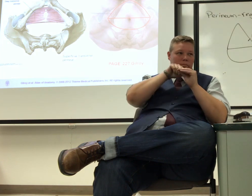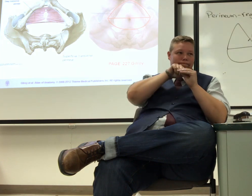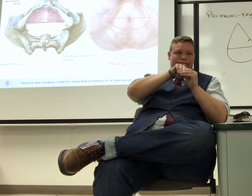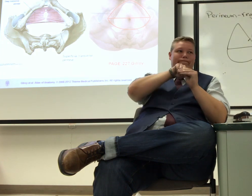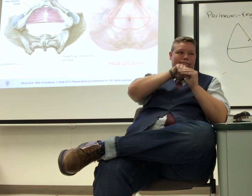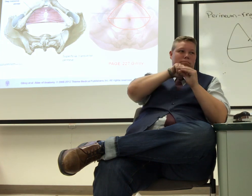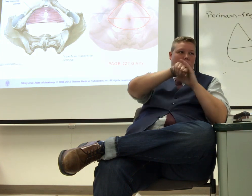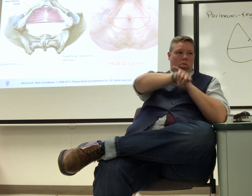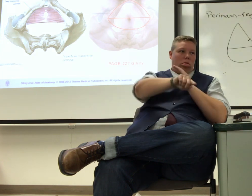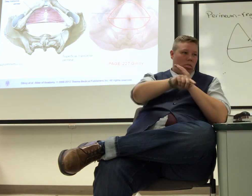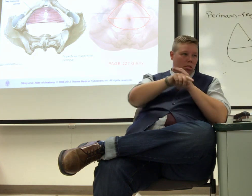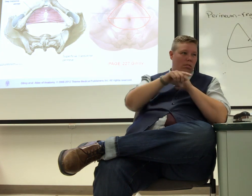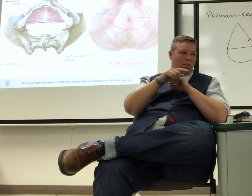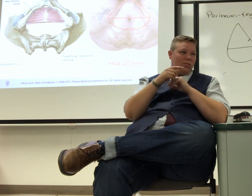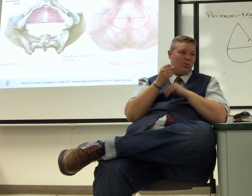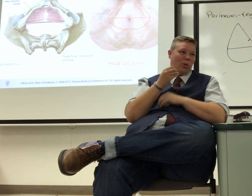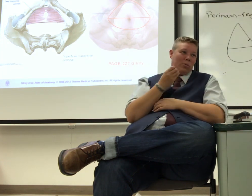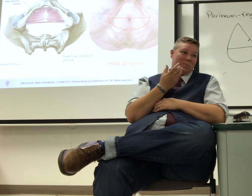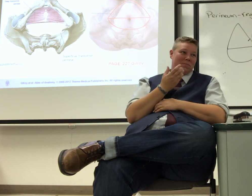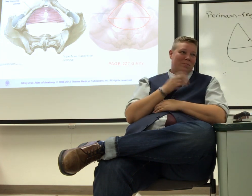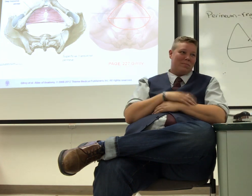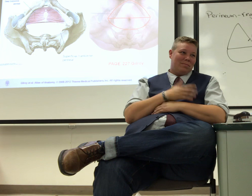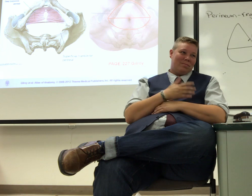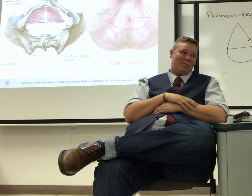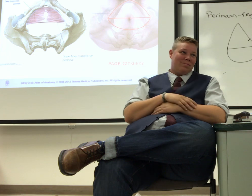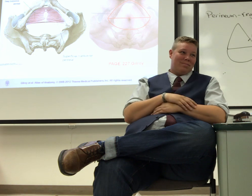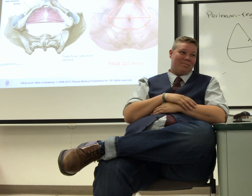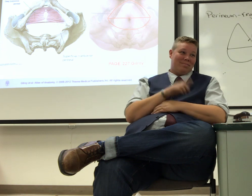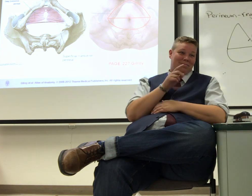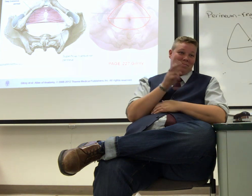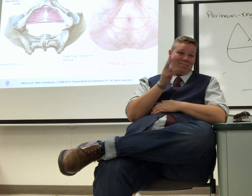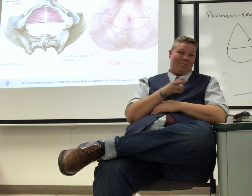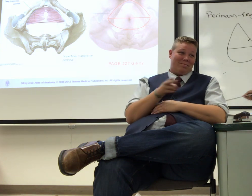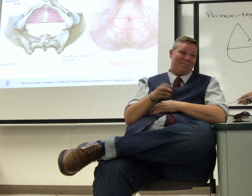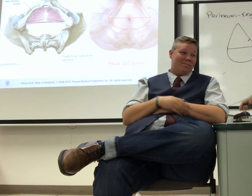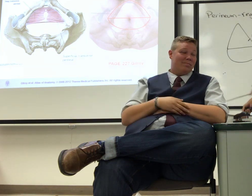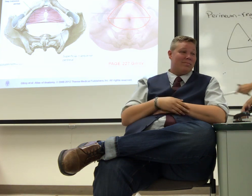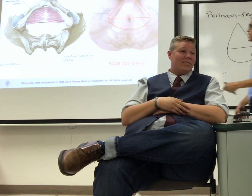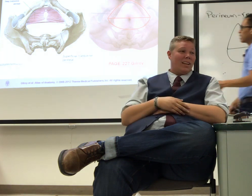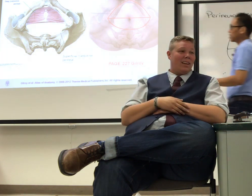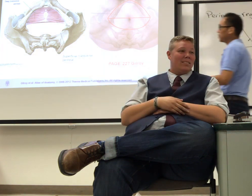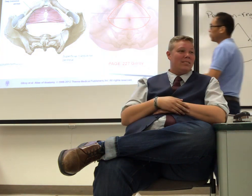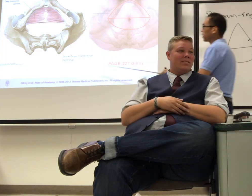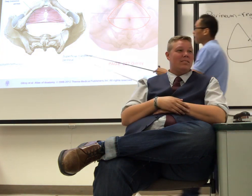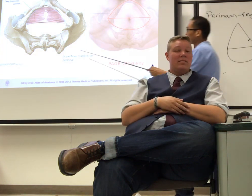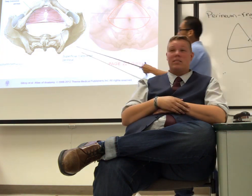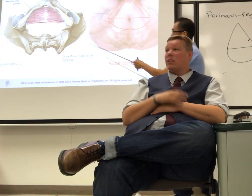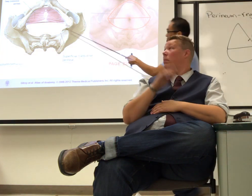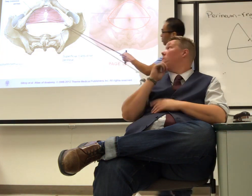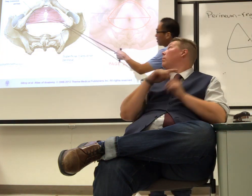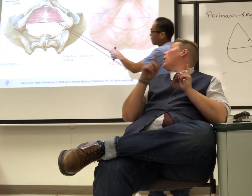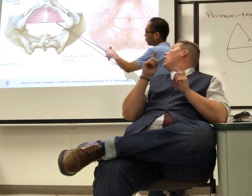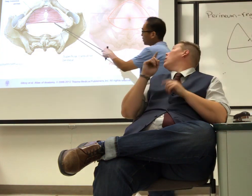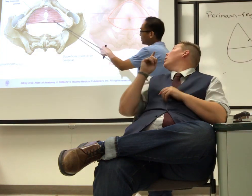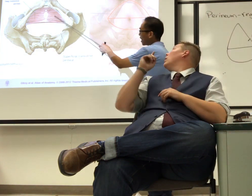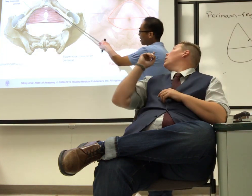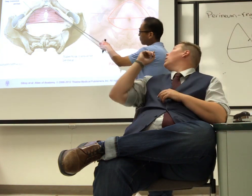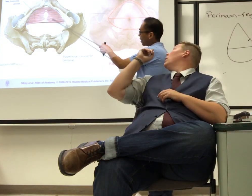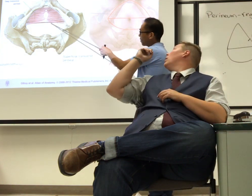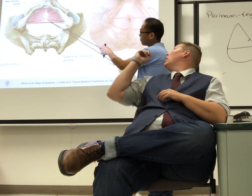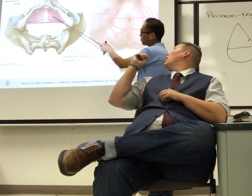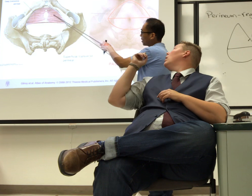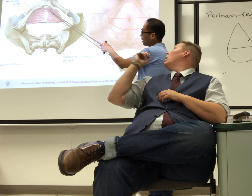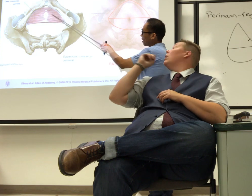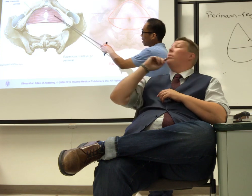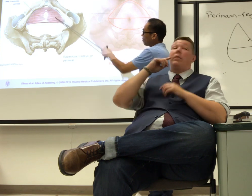this, definitions, UG triangle. Well, if you dissect the skin away, all the way down to the pubic arch, you're left with this